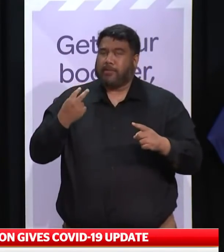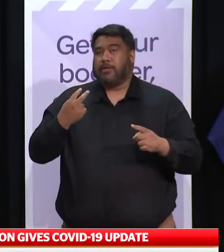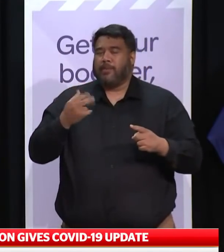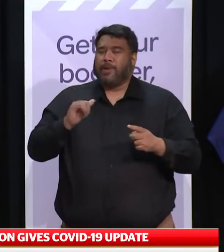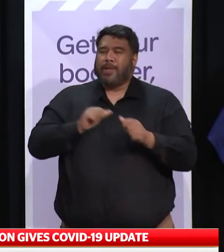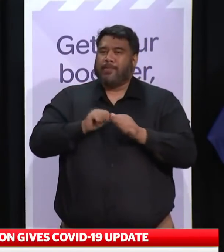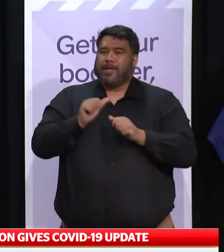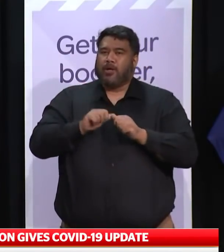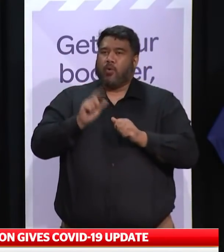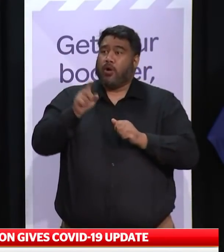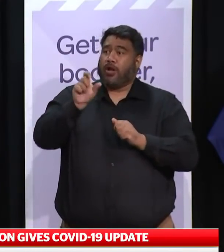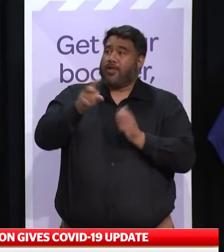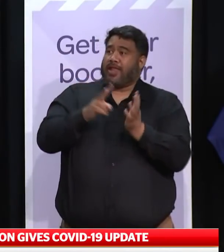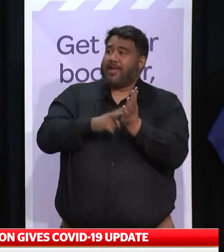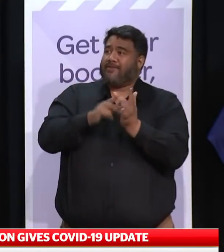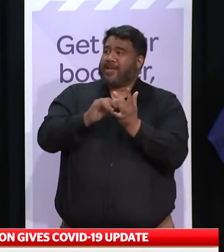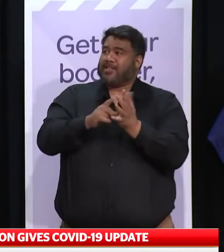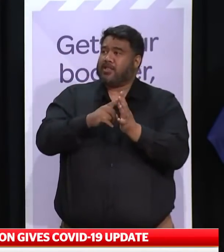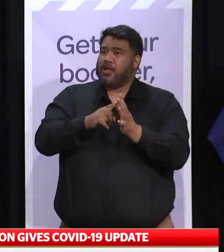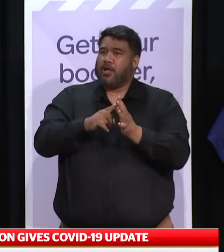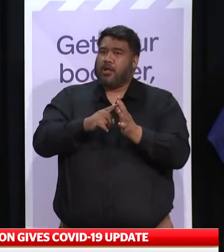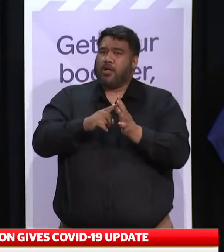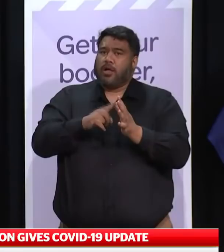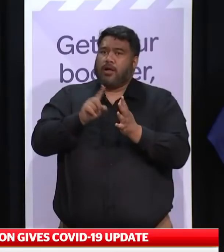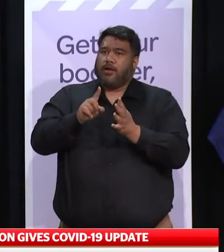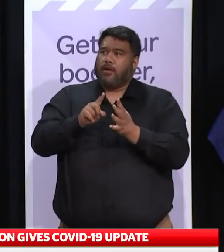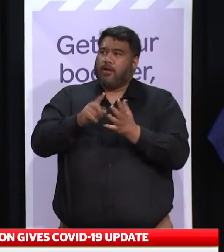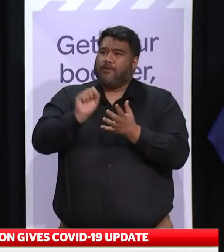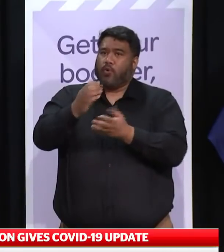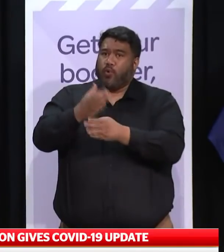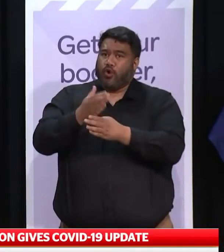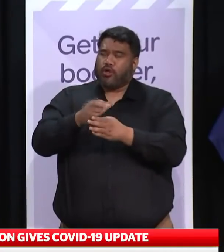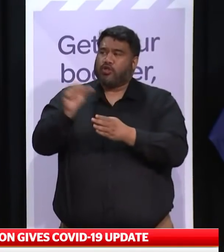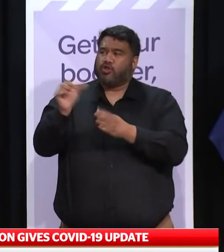link those visas to the United States? I